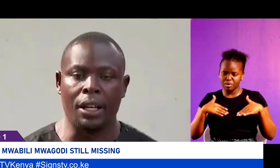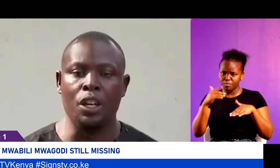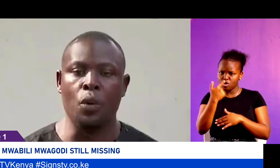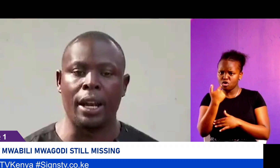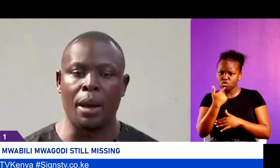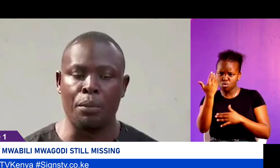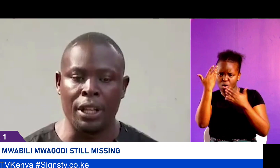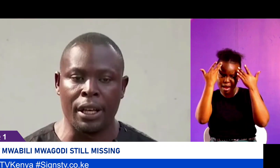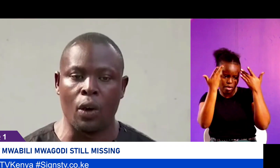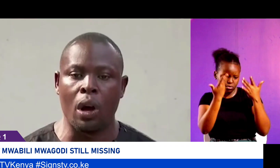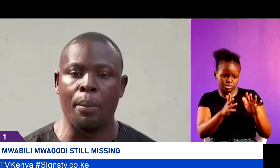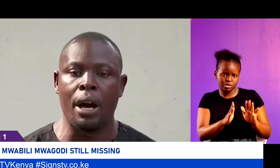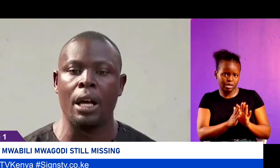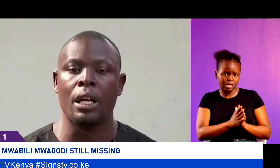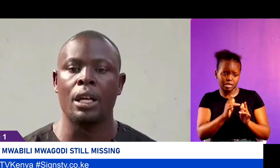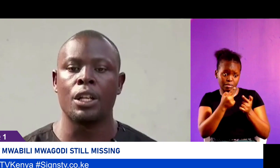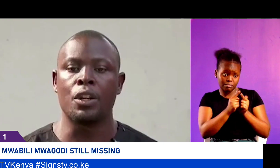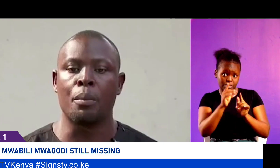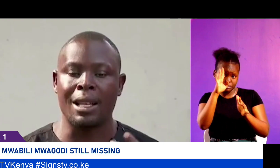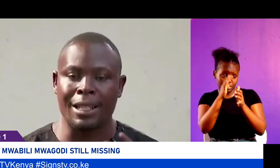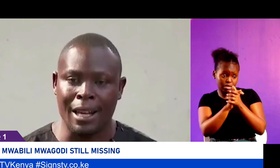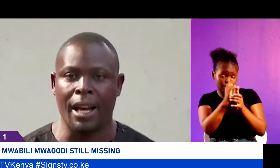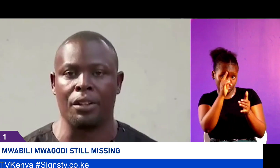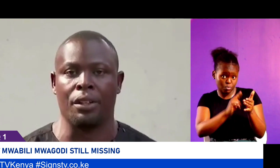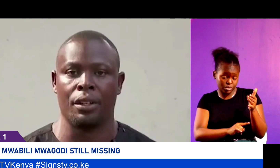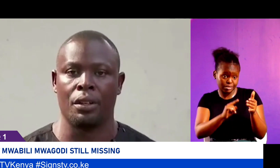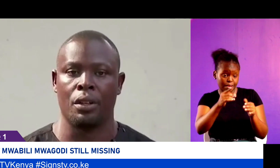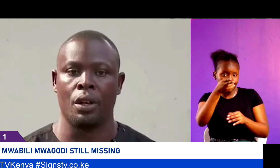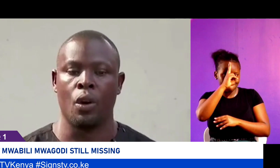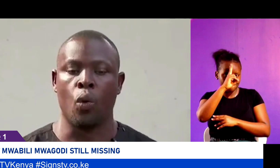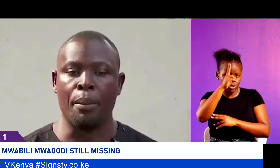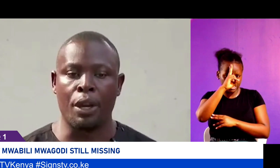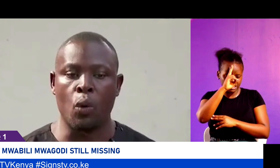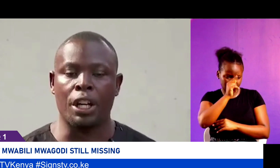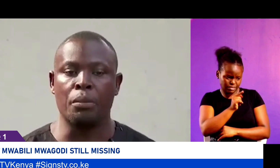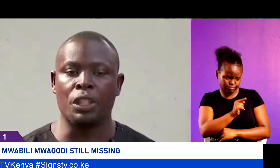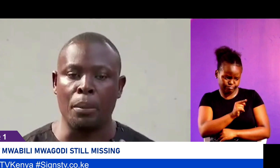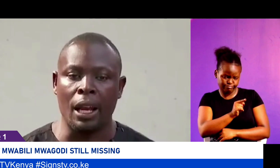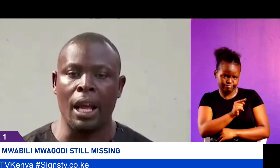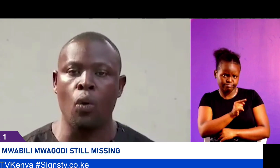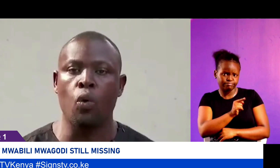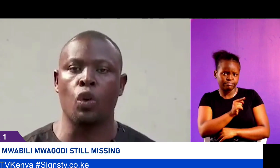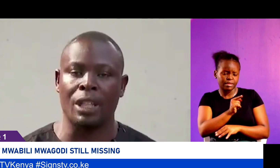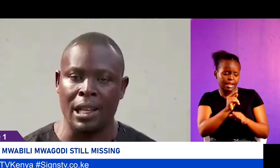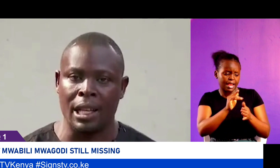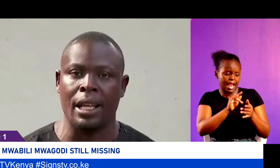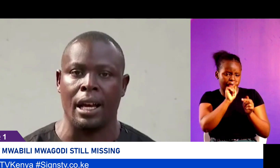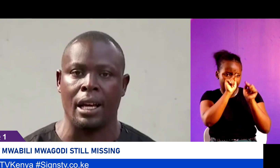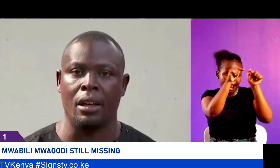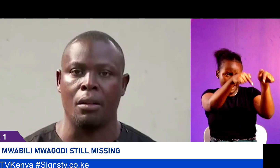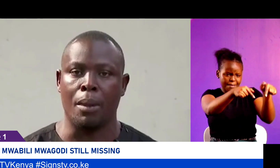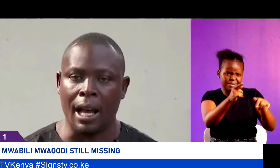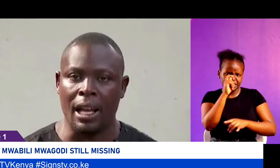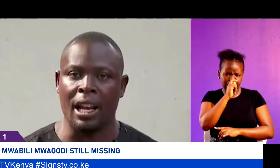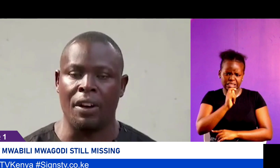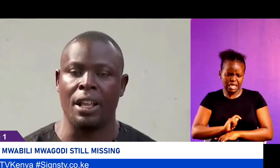lakini wanaaminika kwamba ni maskari wamekuwa kimtembelea huko Tanzania mahali anafanya